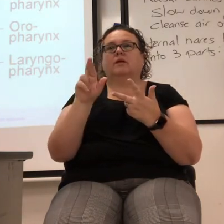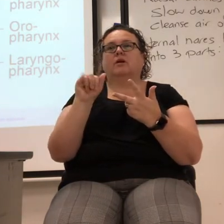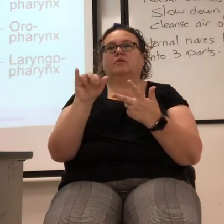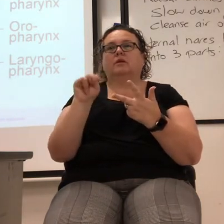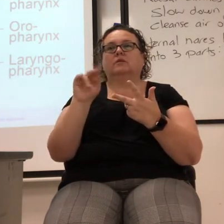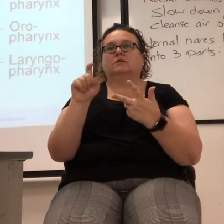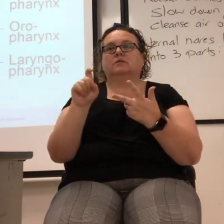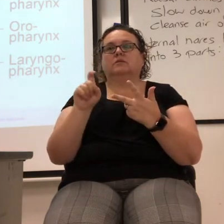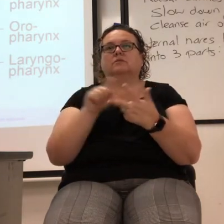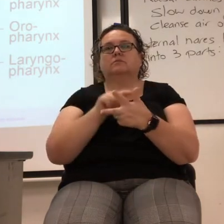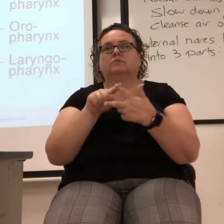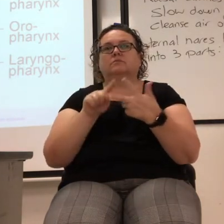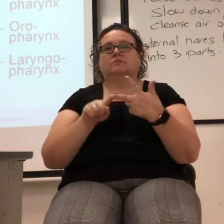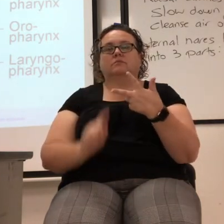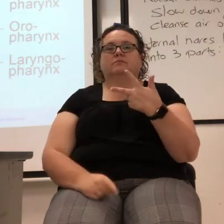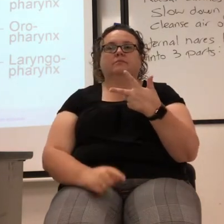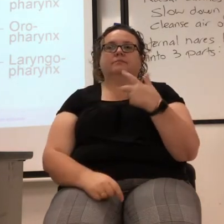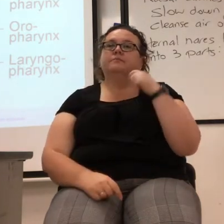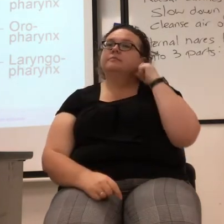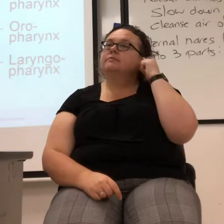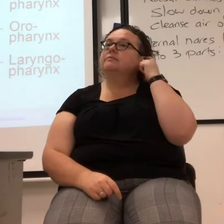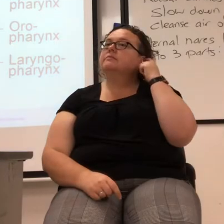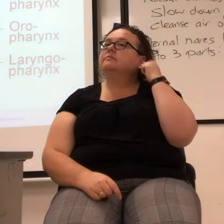Naso pharynx.